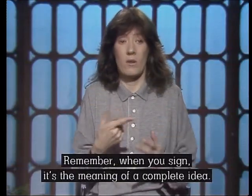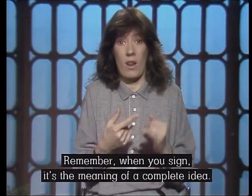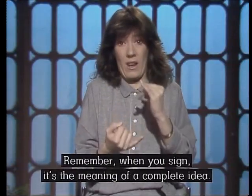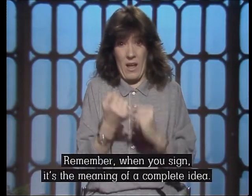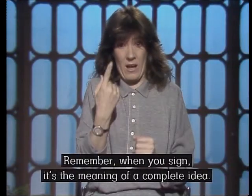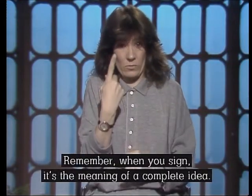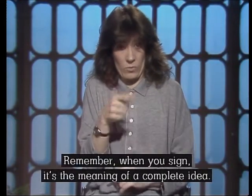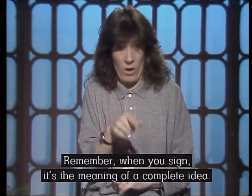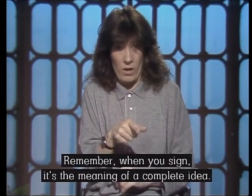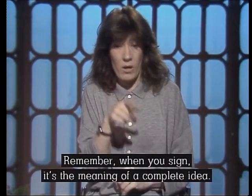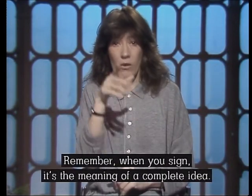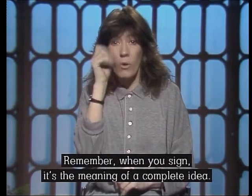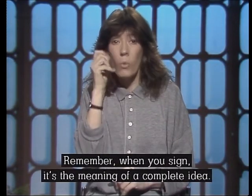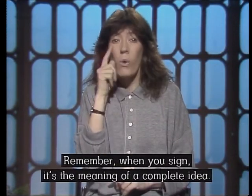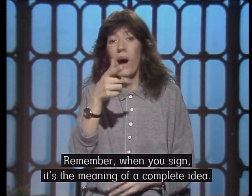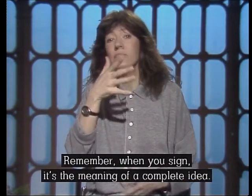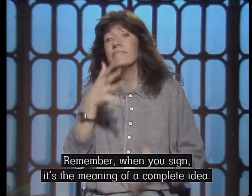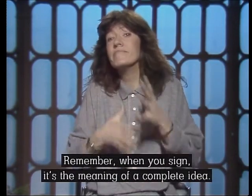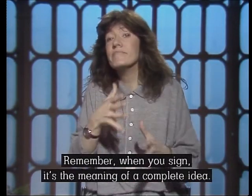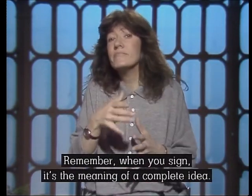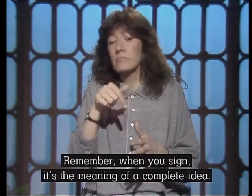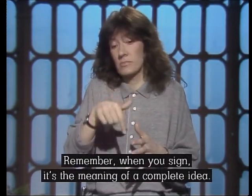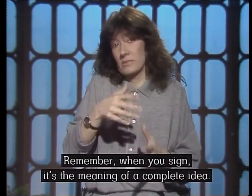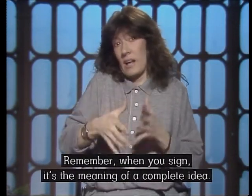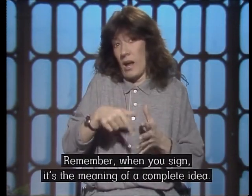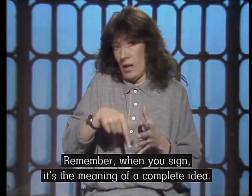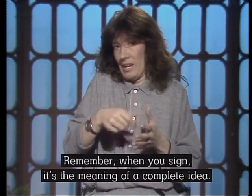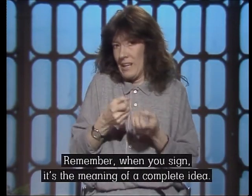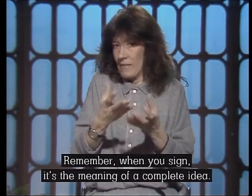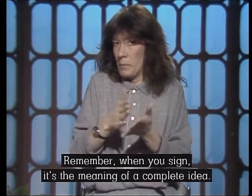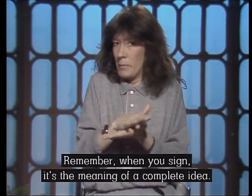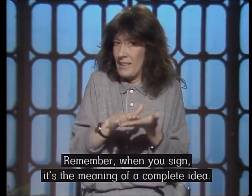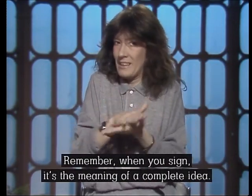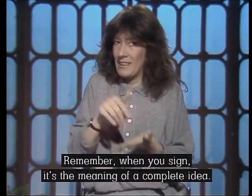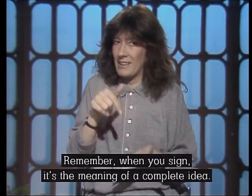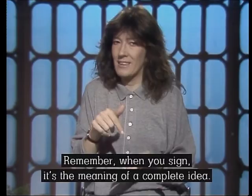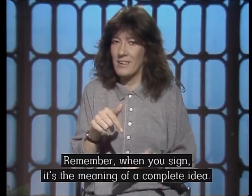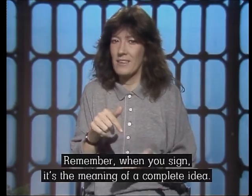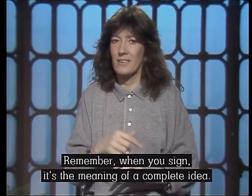And now our last example. Remember, when you sign, it's the meaning of a complete idea that's